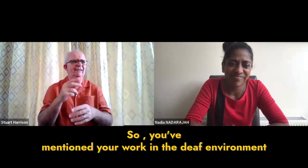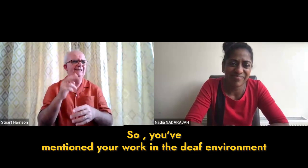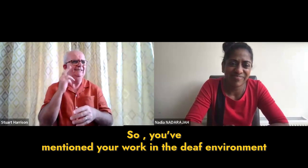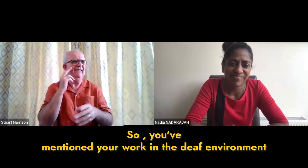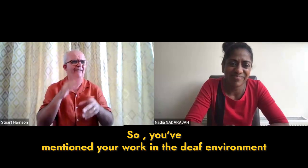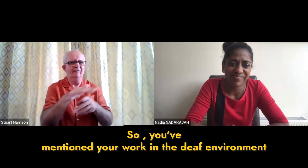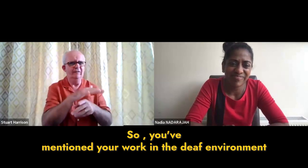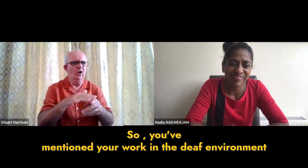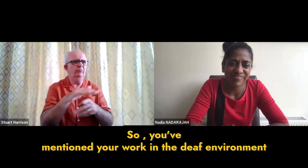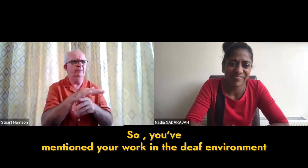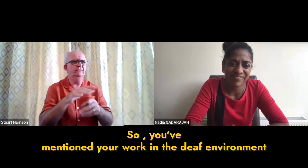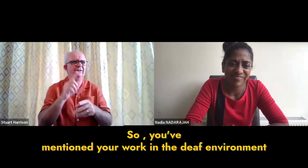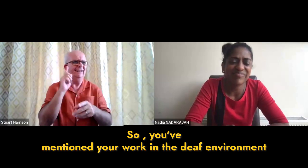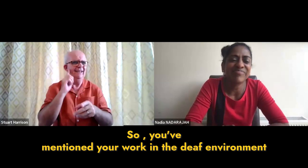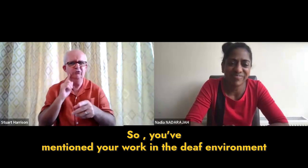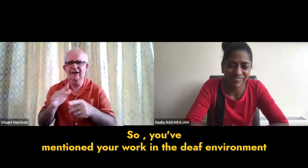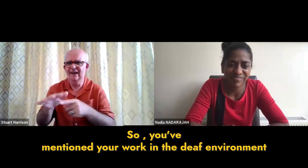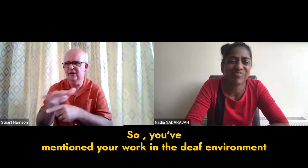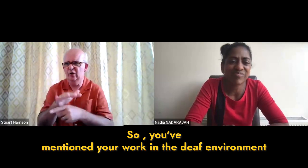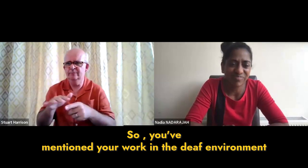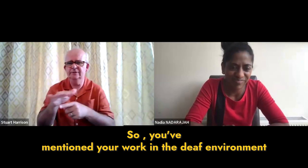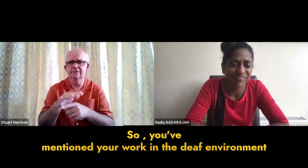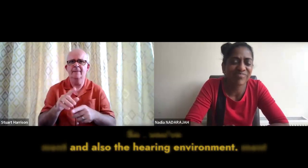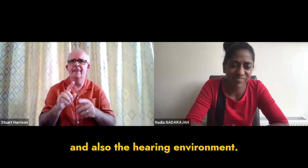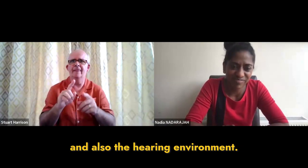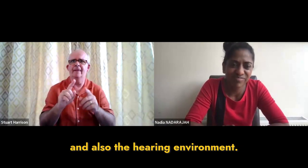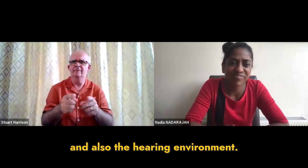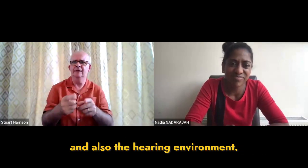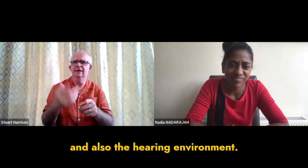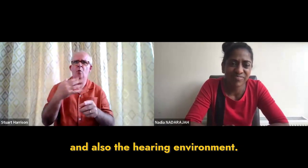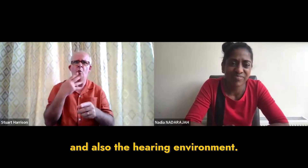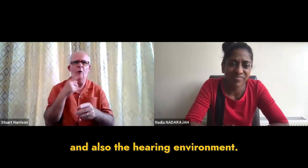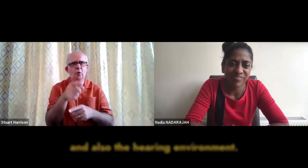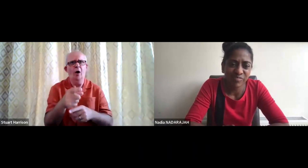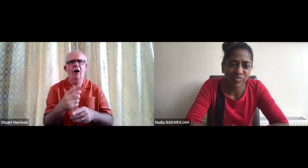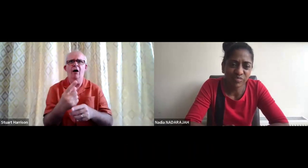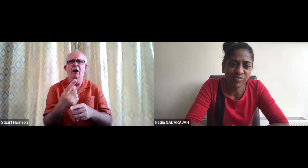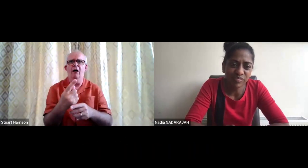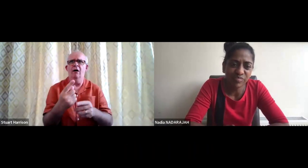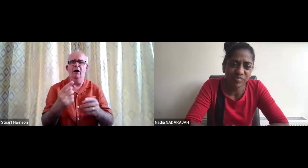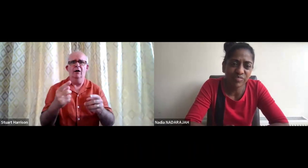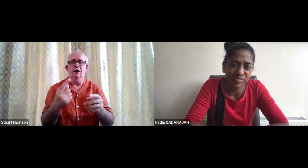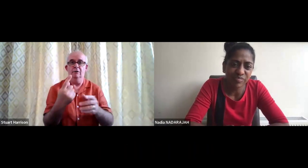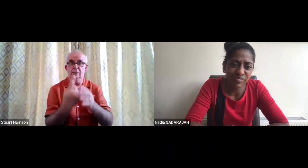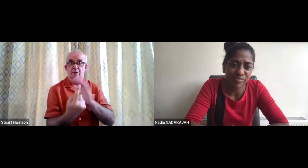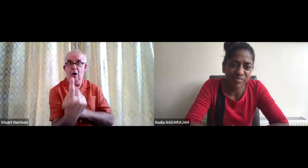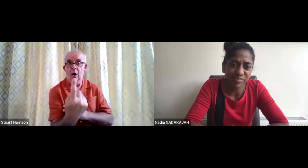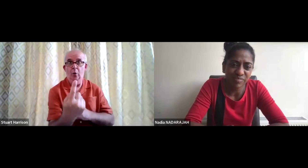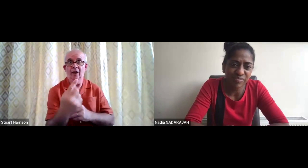you've mentioned your work in the deaf environment and also the hearing environment.